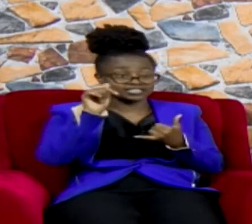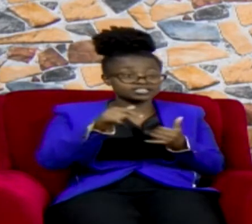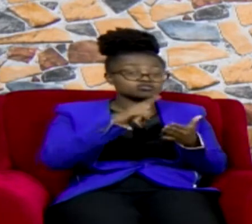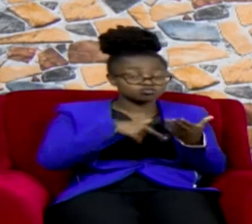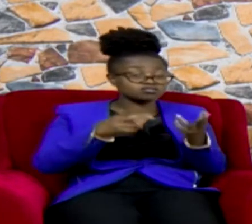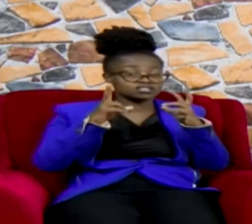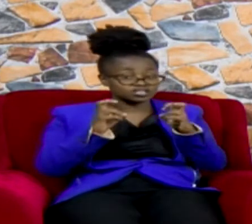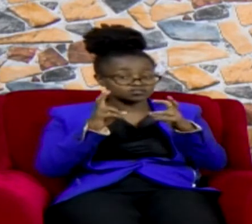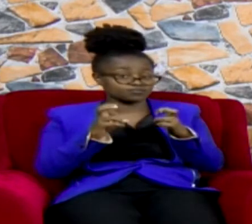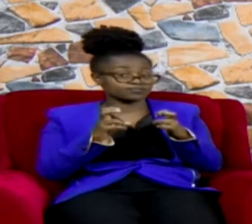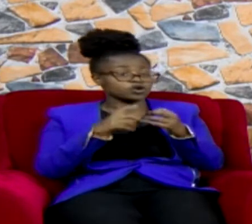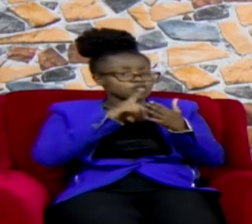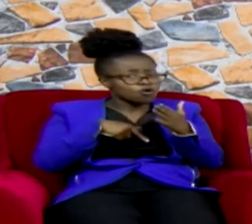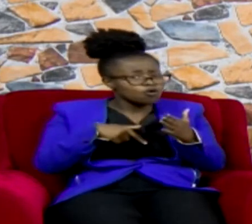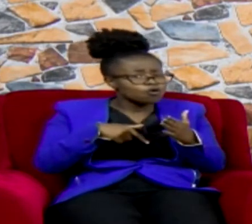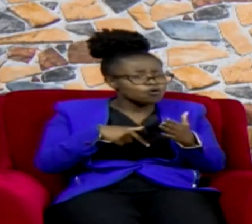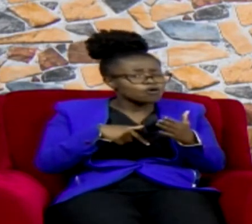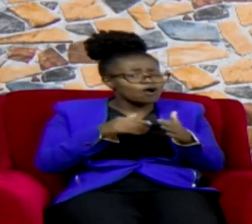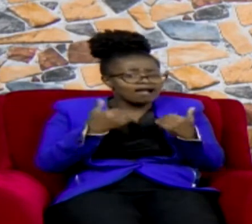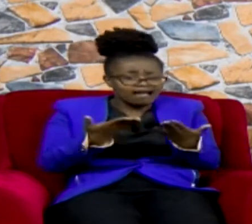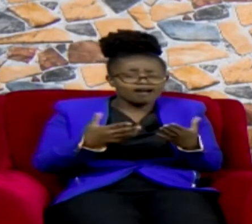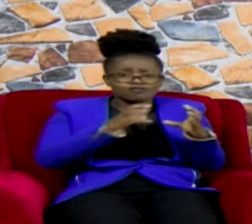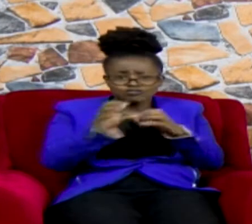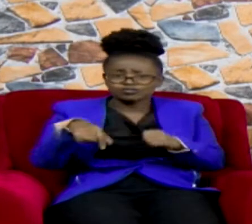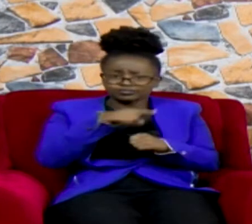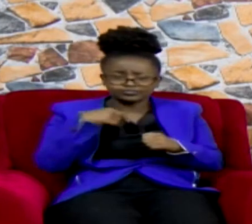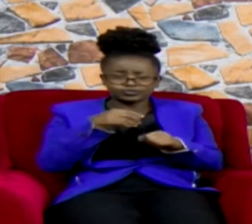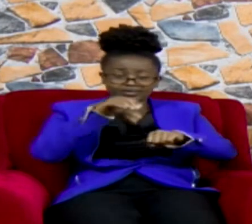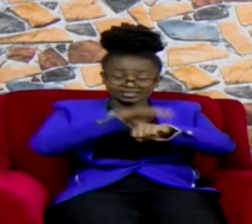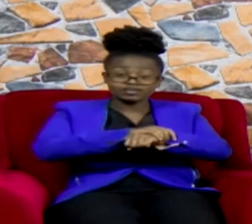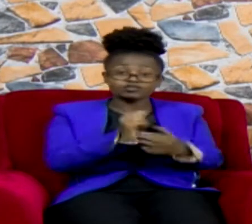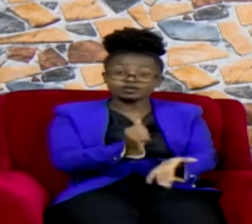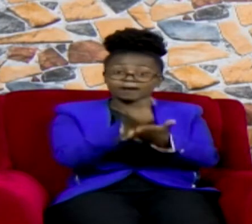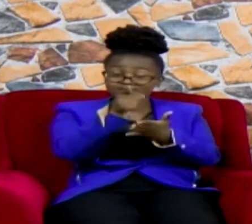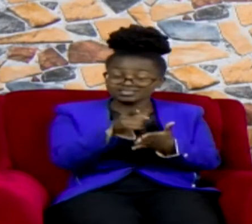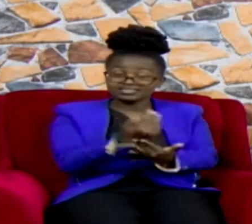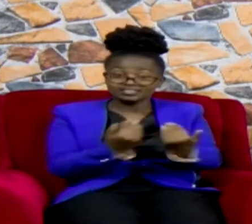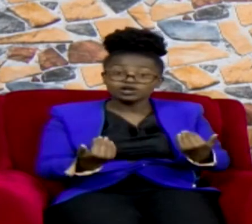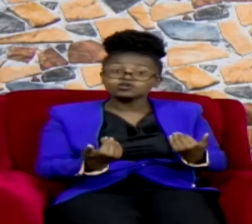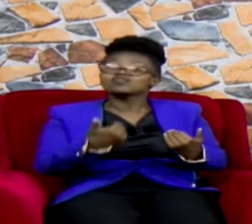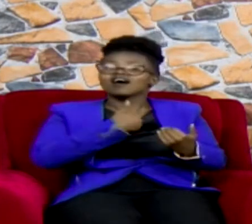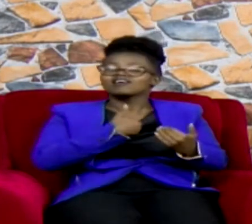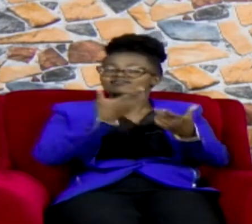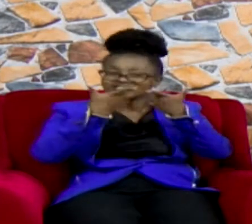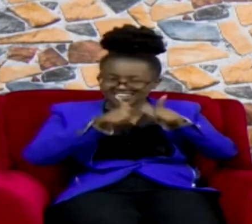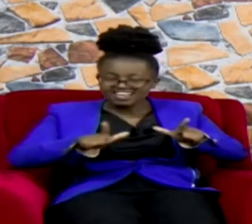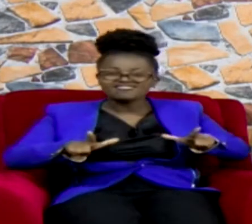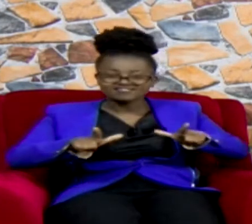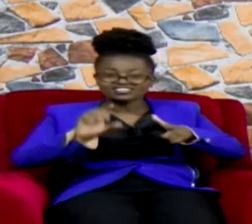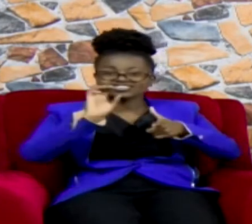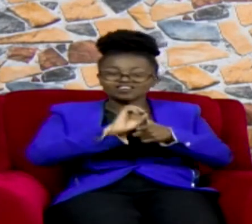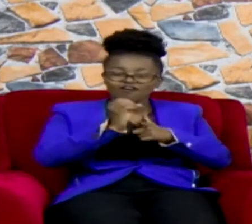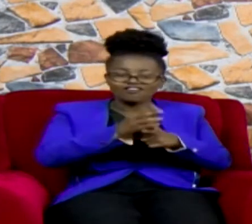what the issue is. So Yes. how do we intervene? How do we get to help this child to acquire language and